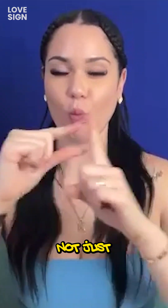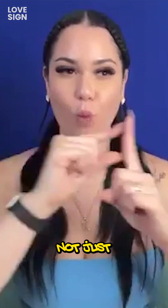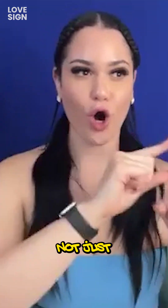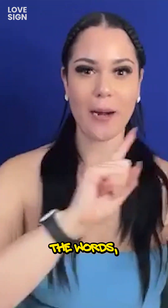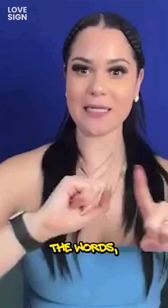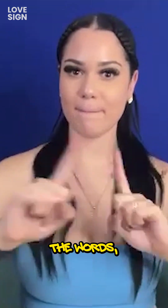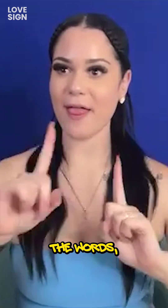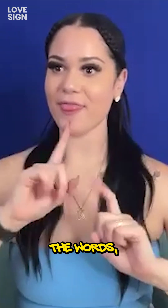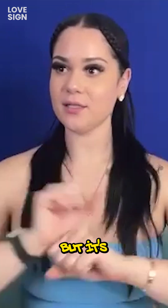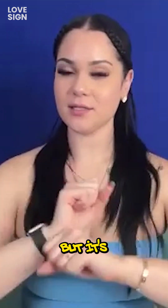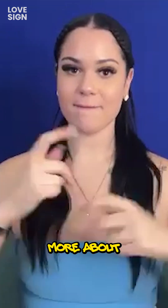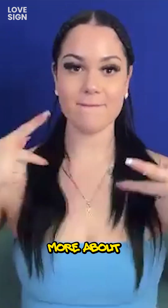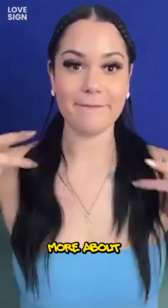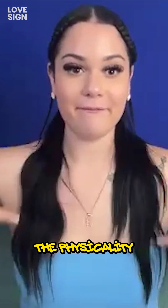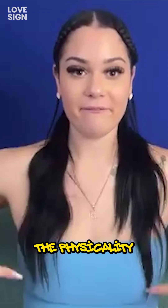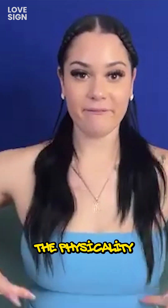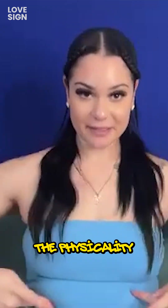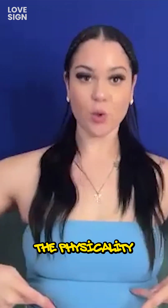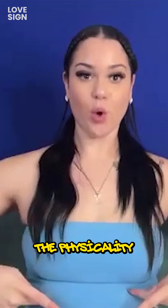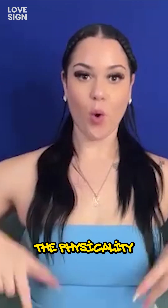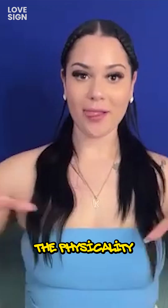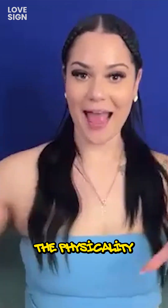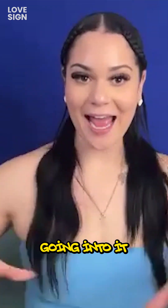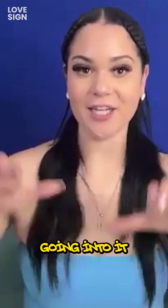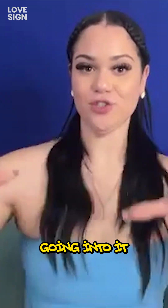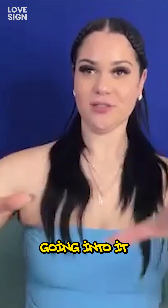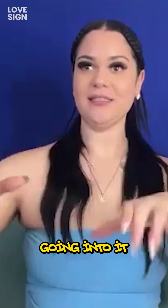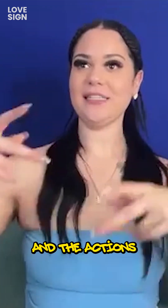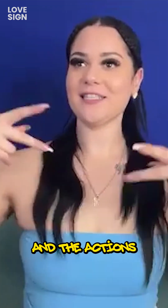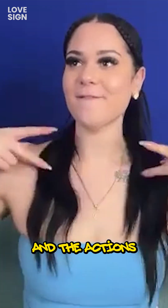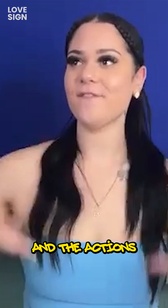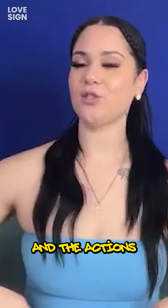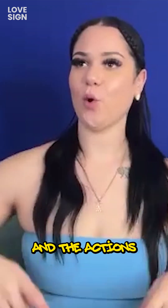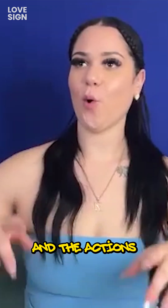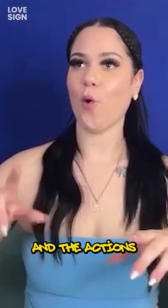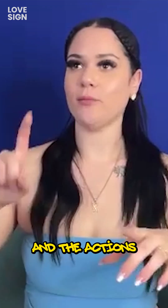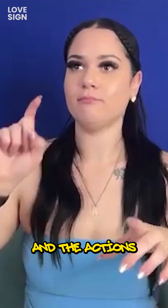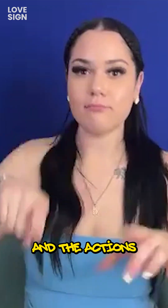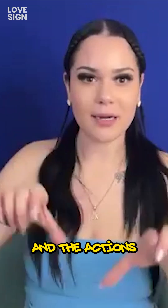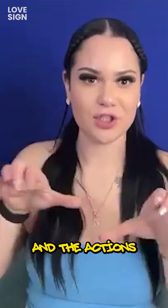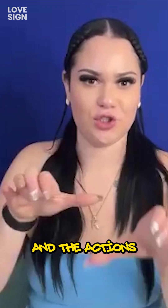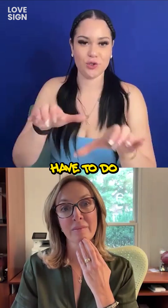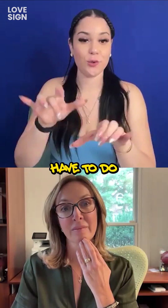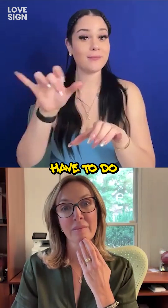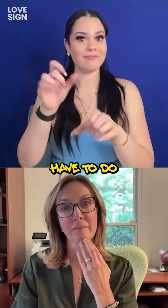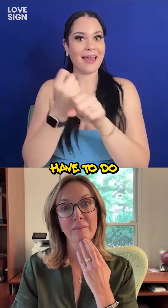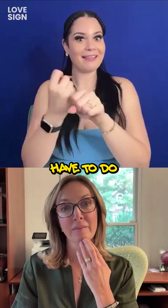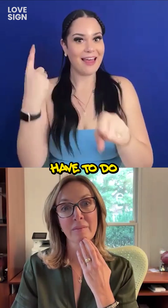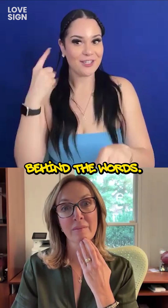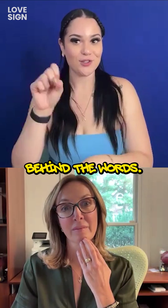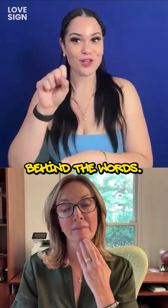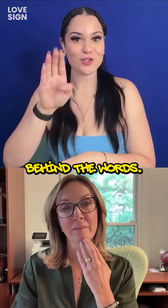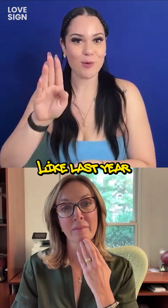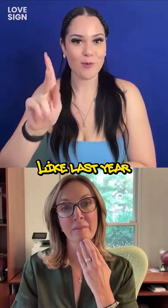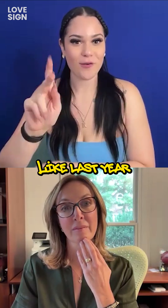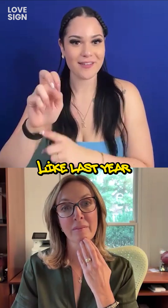of not just the words, but it's more about the physicality going into it and the actions that you have to do